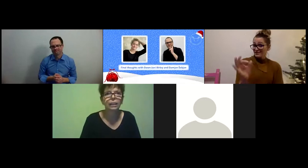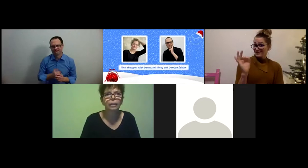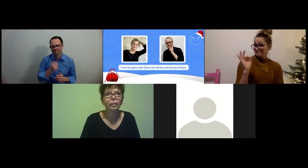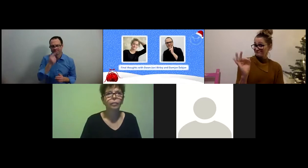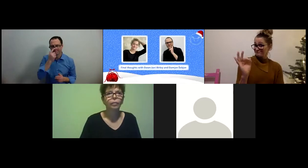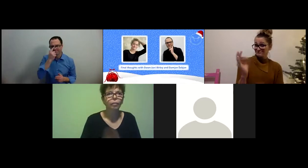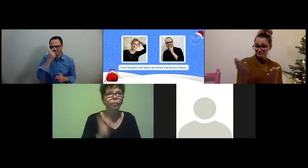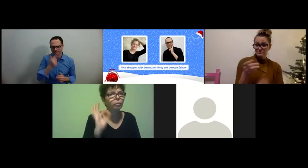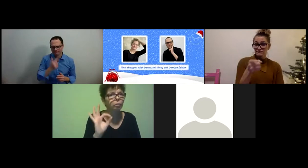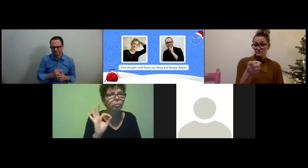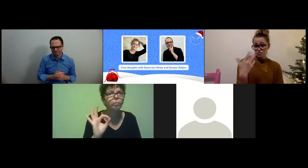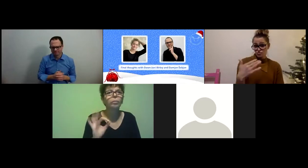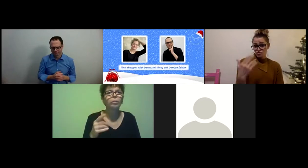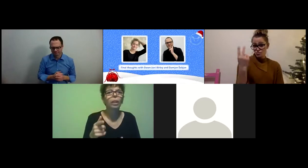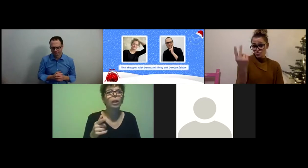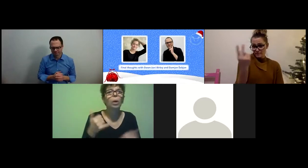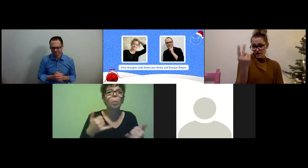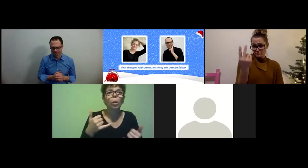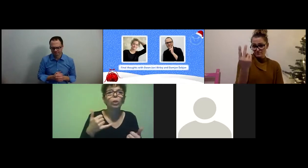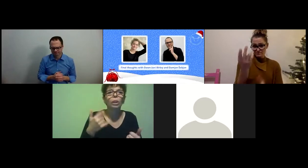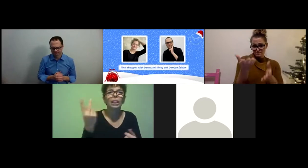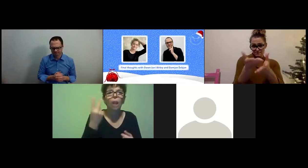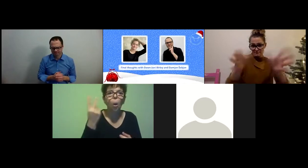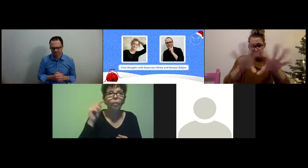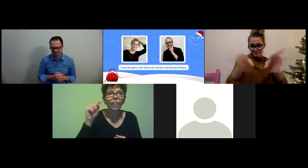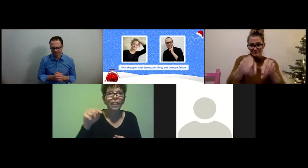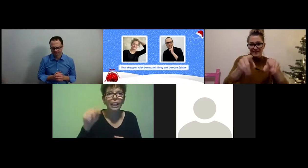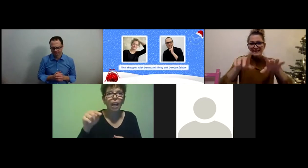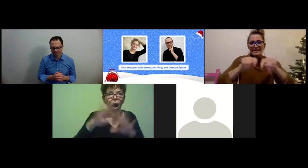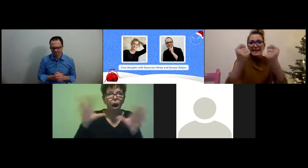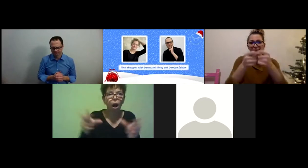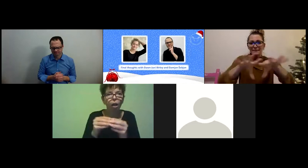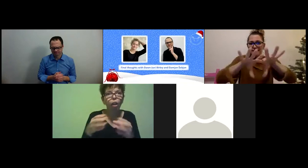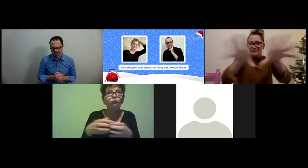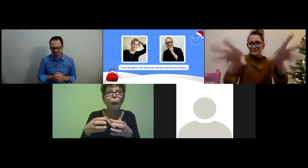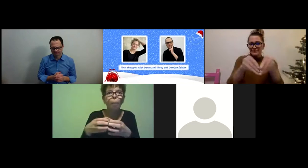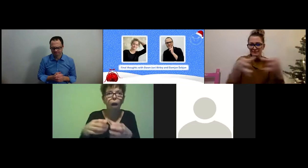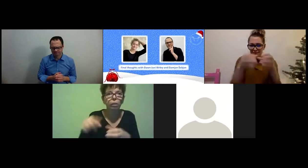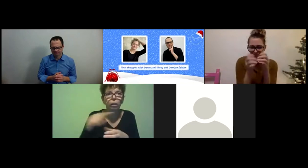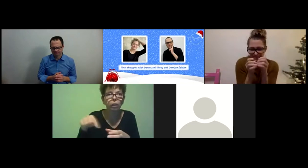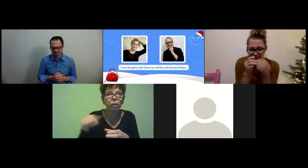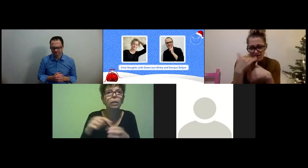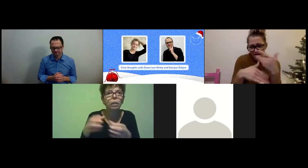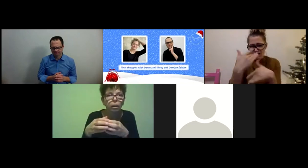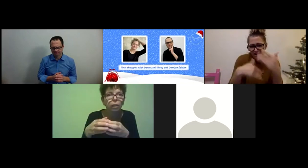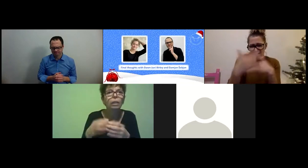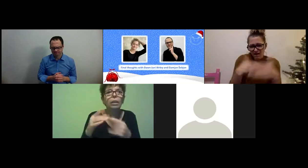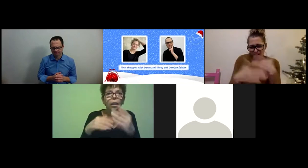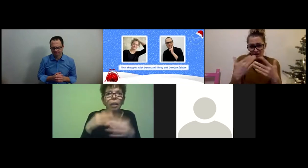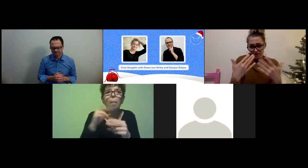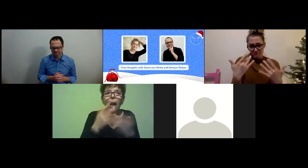based on spoken language, and we need to improve access to sign language and sign language interpretation on the internet.